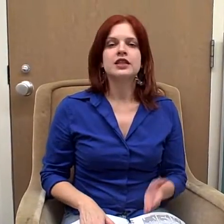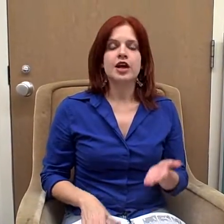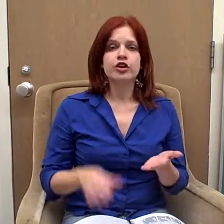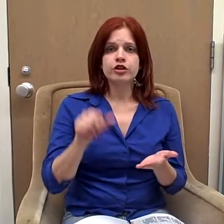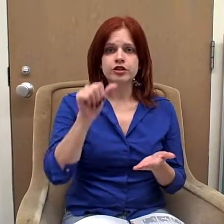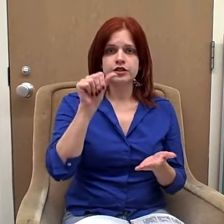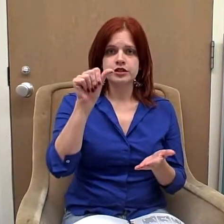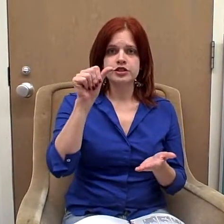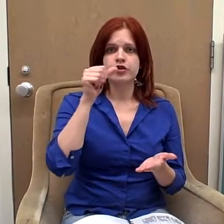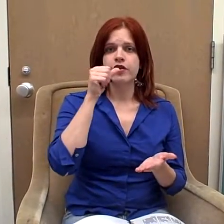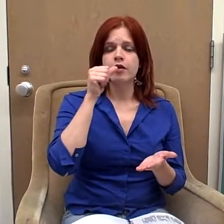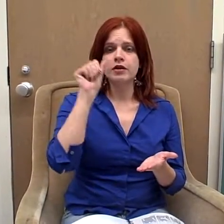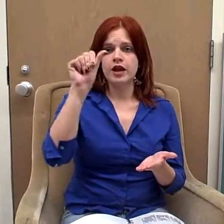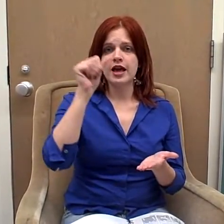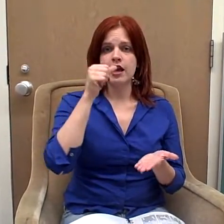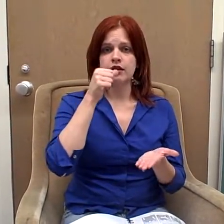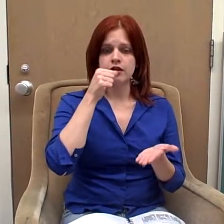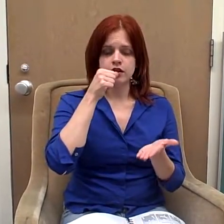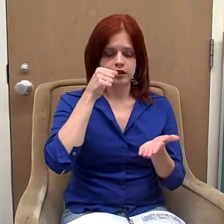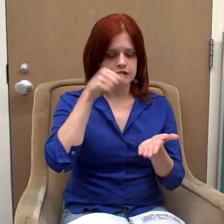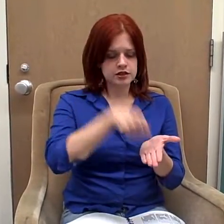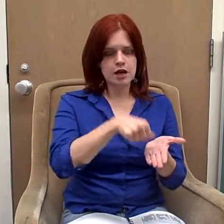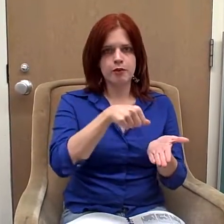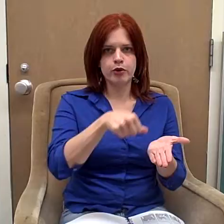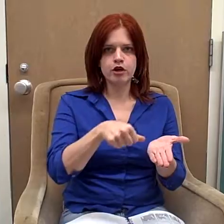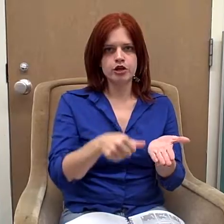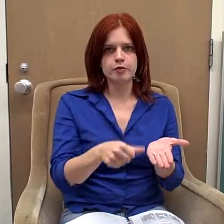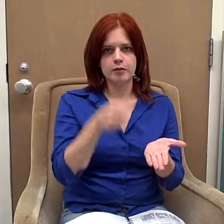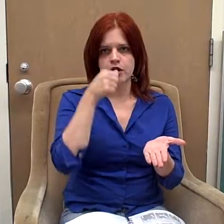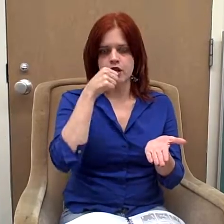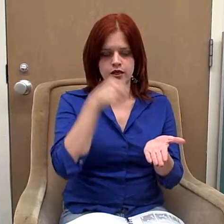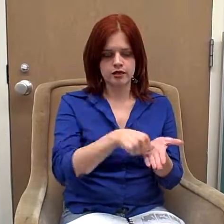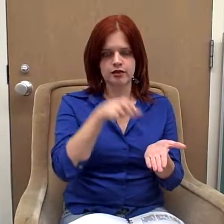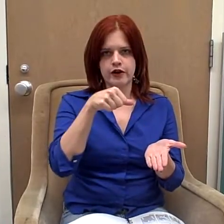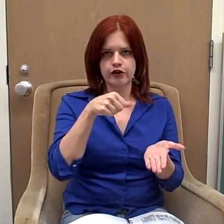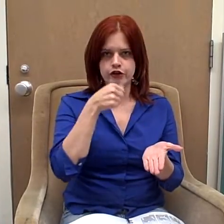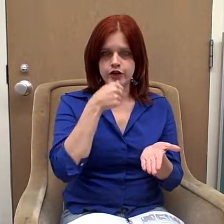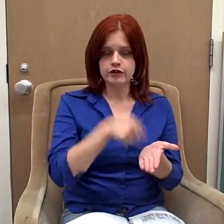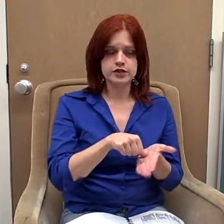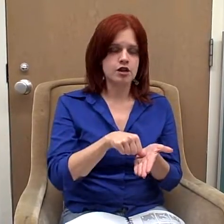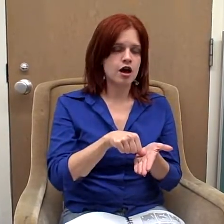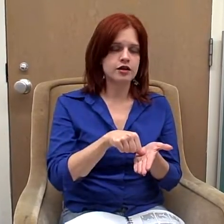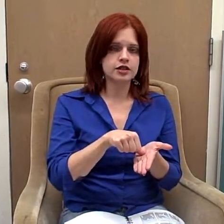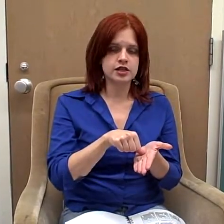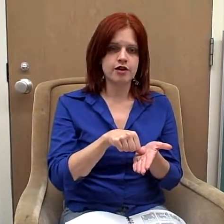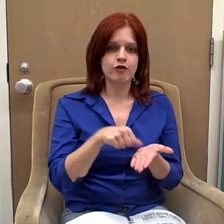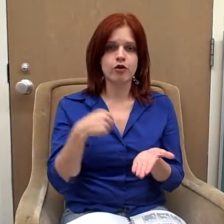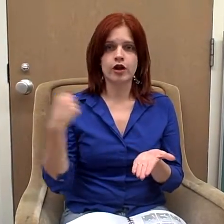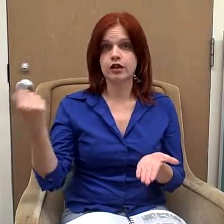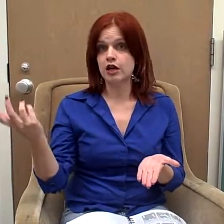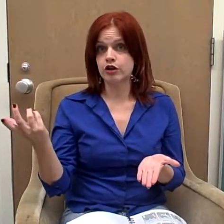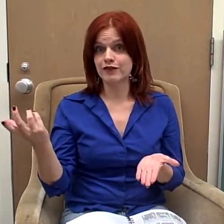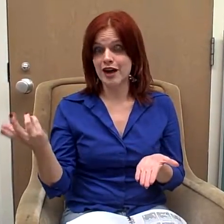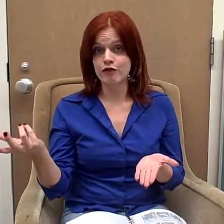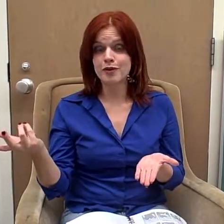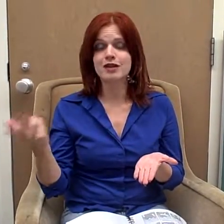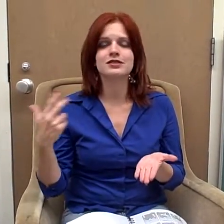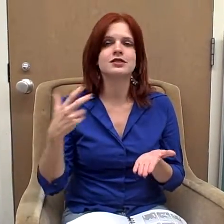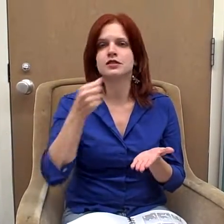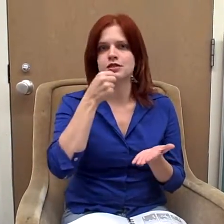Letter, it's your thumb and an A hand. Lick the stamp and put it on your paper. Letter. This is not the sign for like a letter of the alphabet. This is the sign